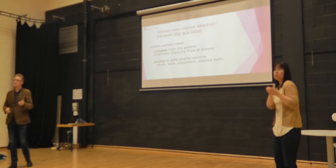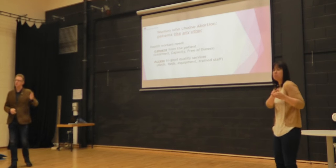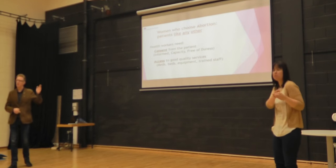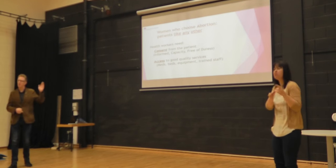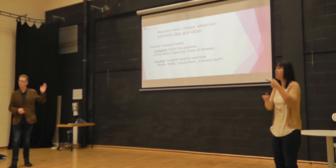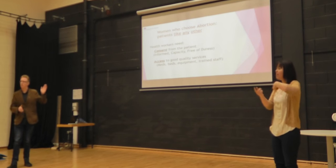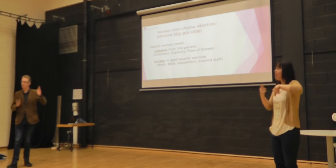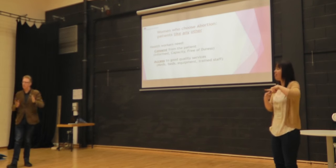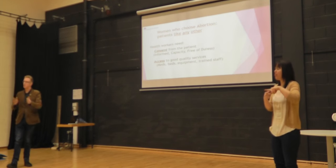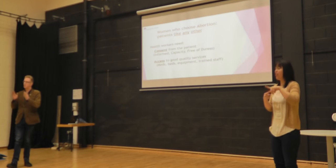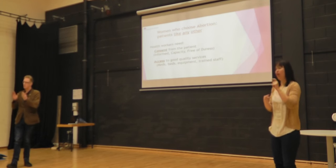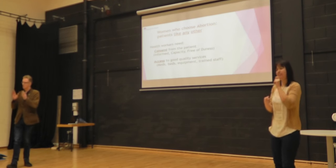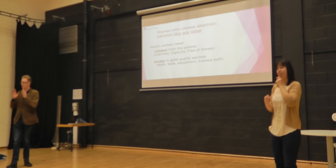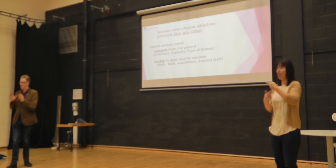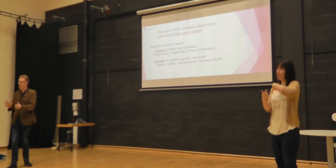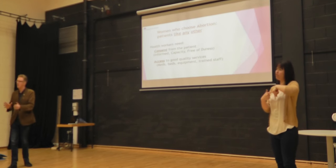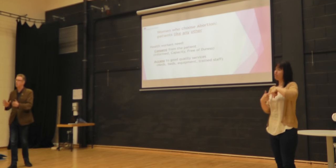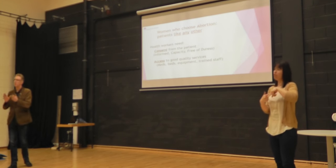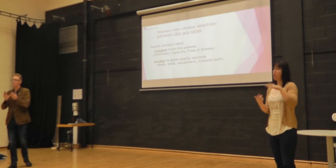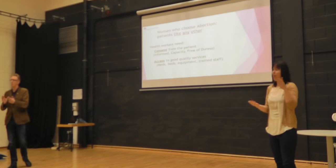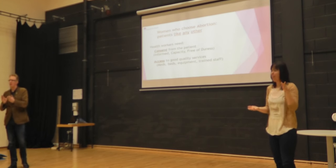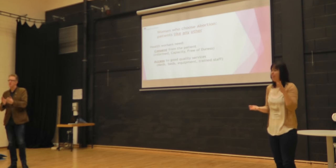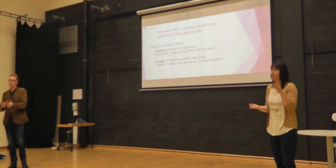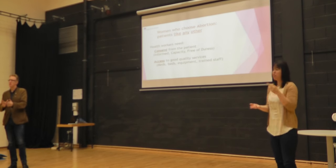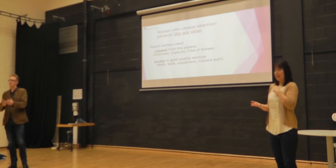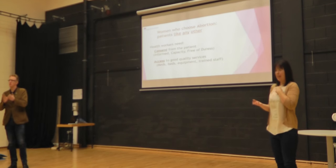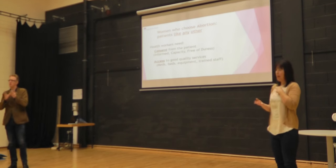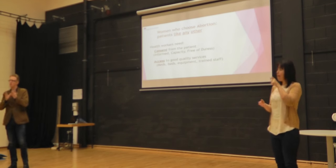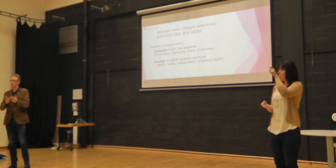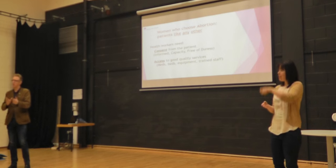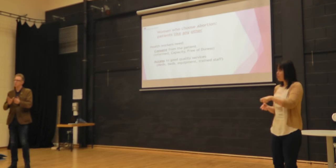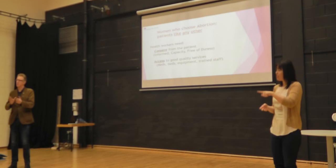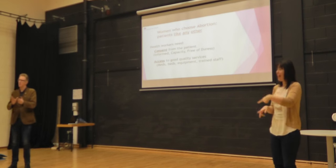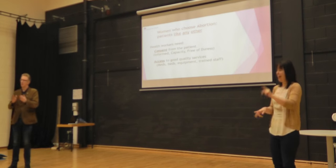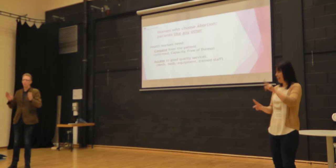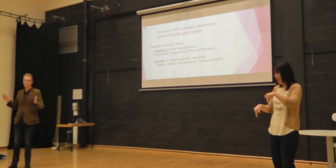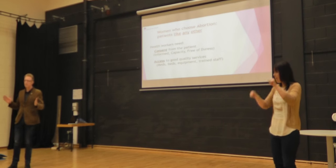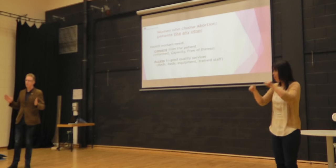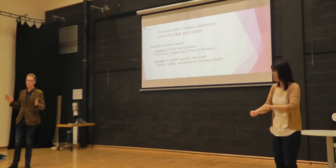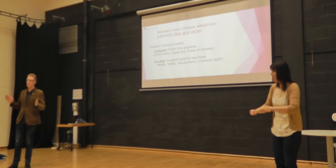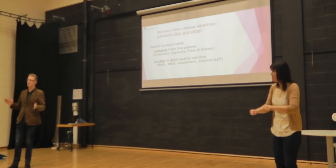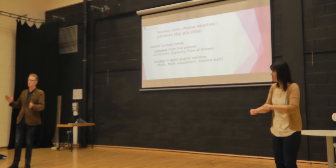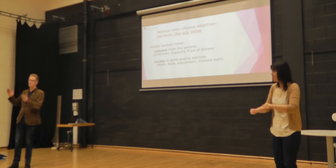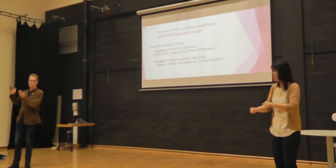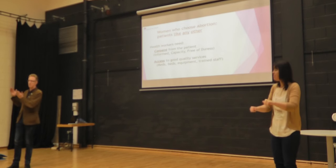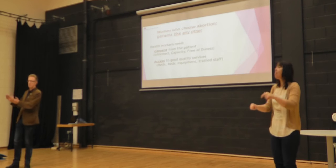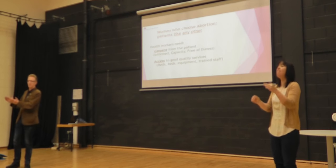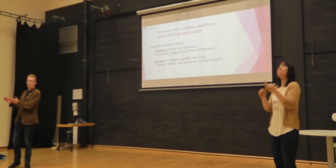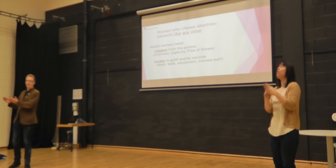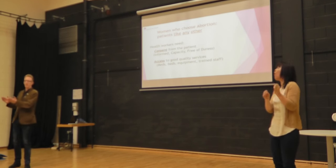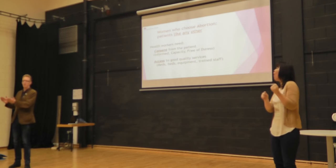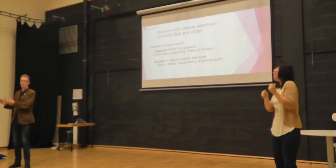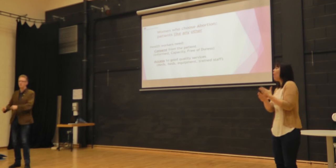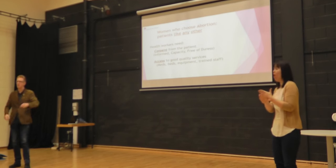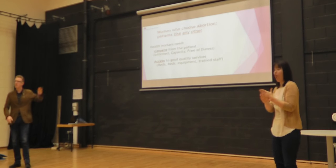to us that actually patients can consent to treatment in all circumstances except when